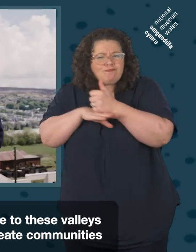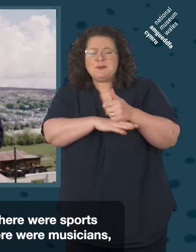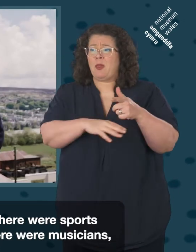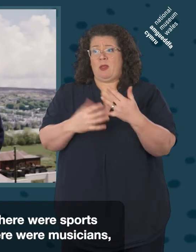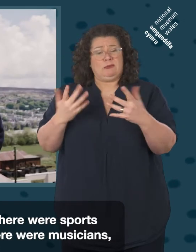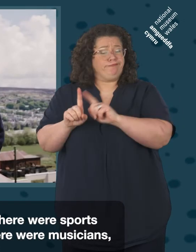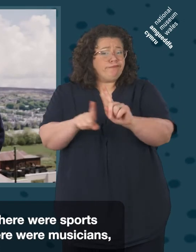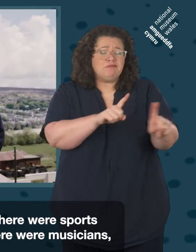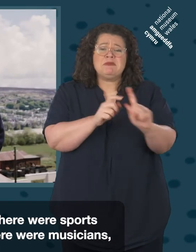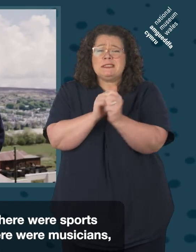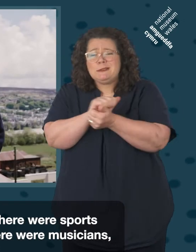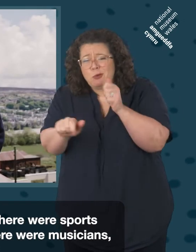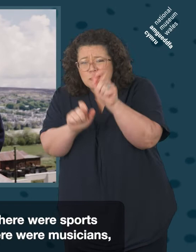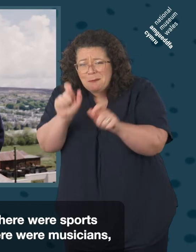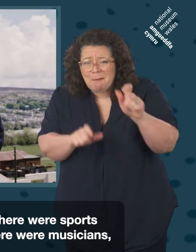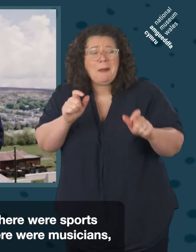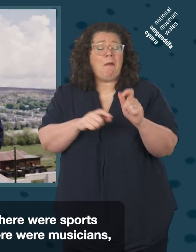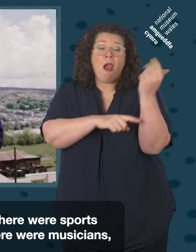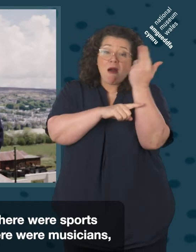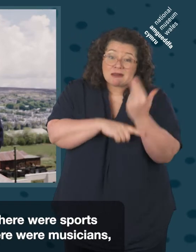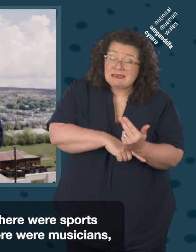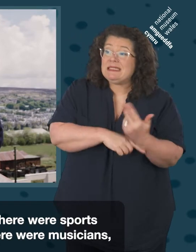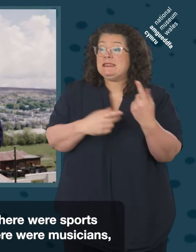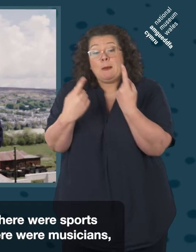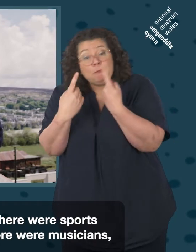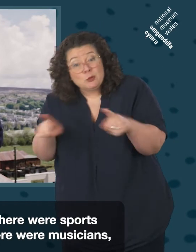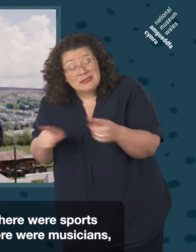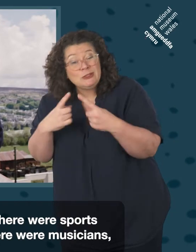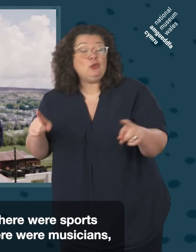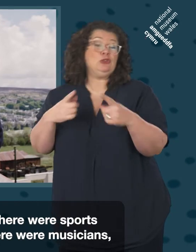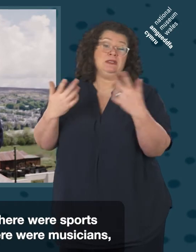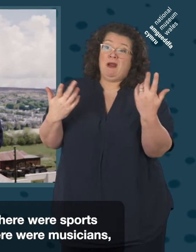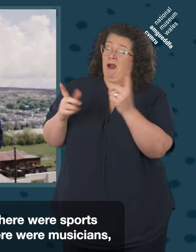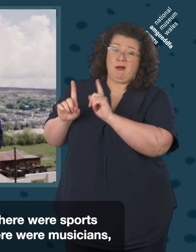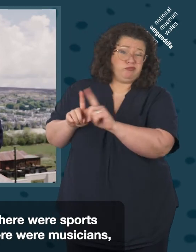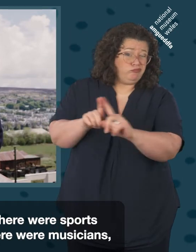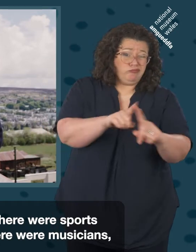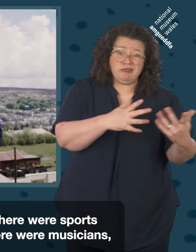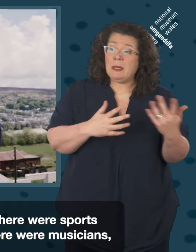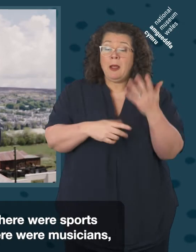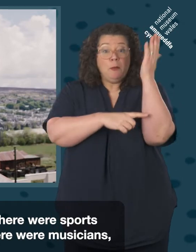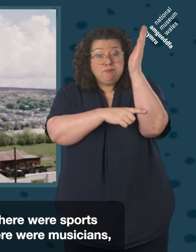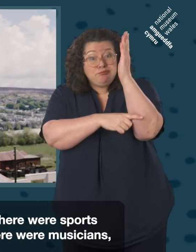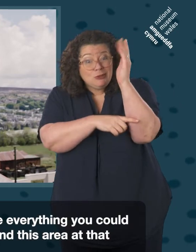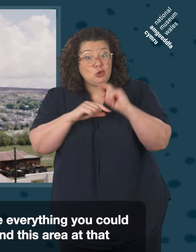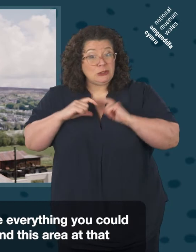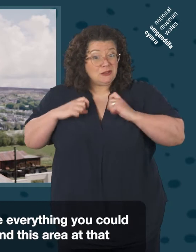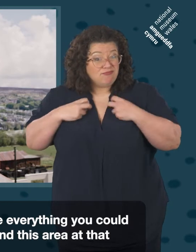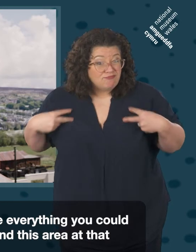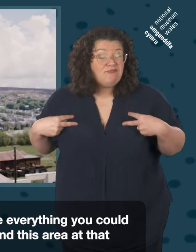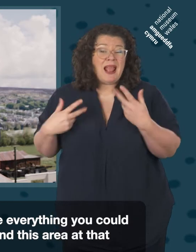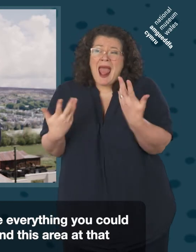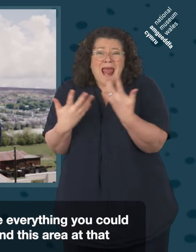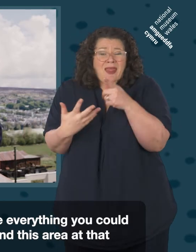communities. And in these communities, there were sports people, there was artists, there was musicians, there